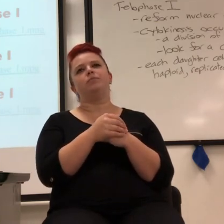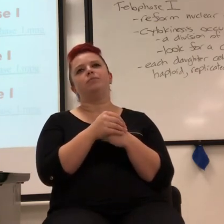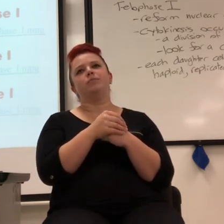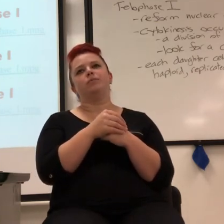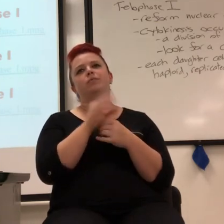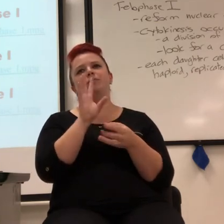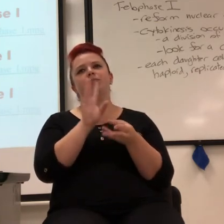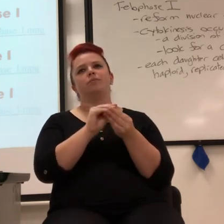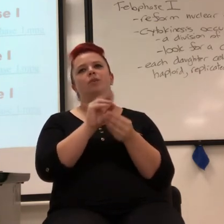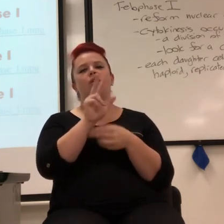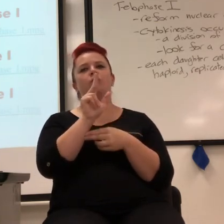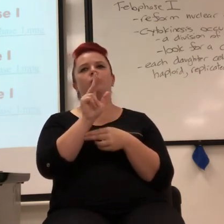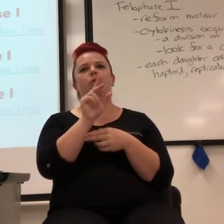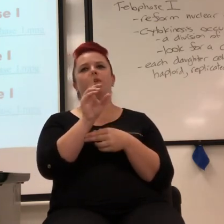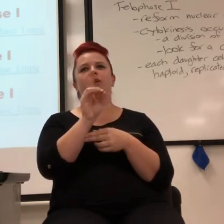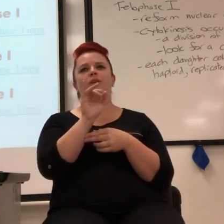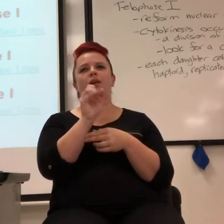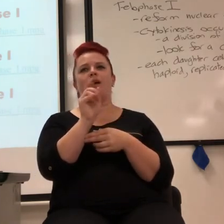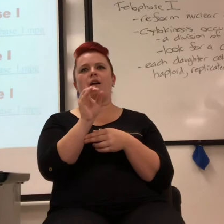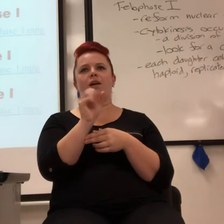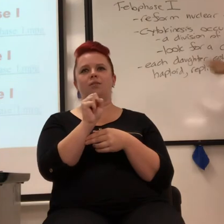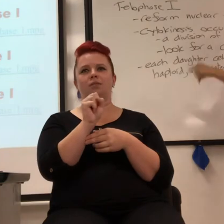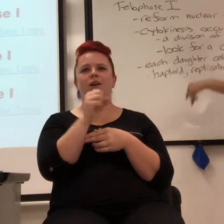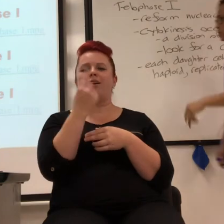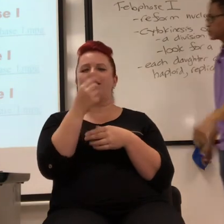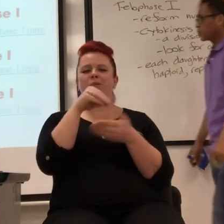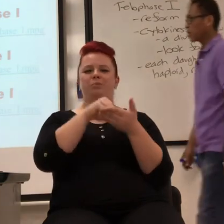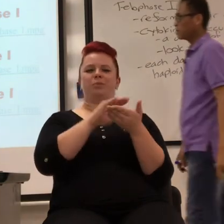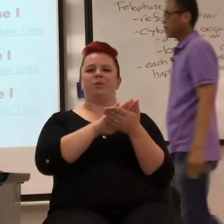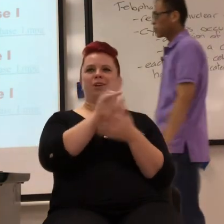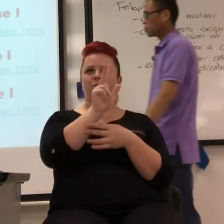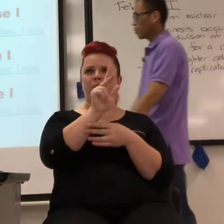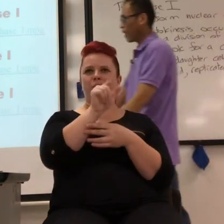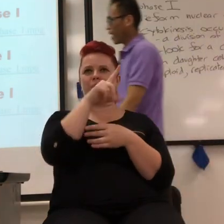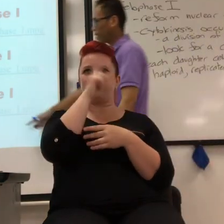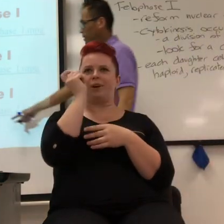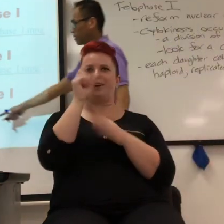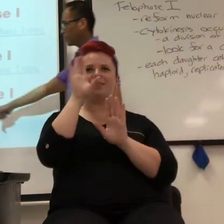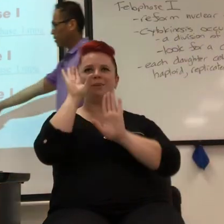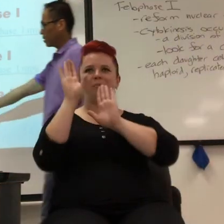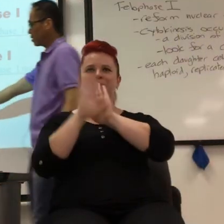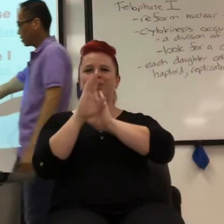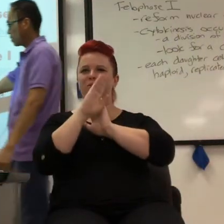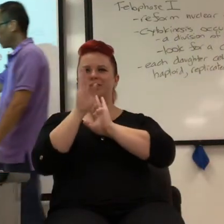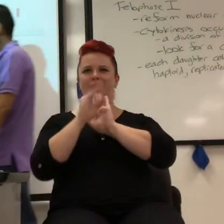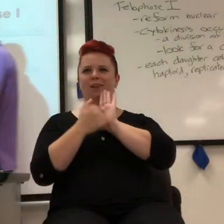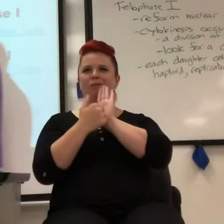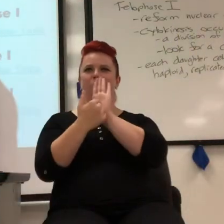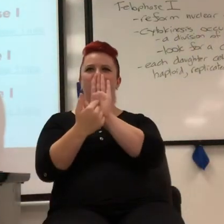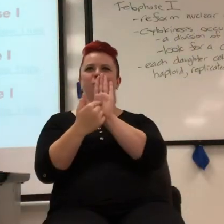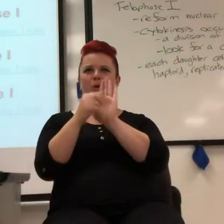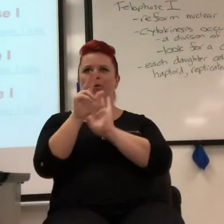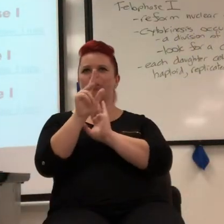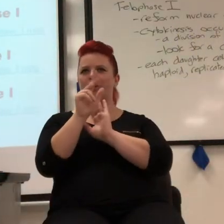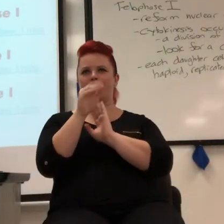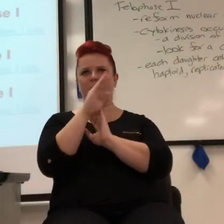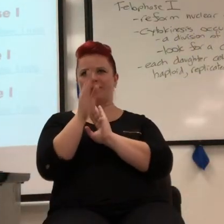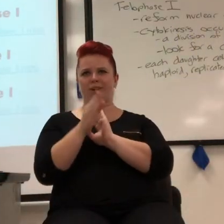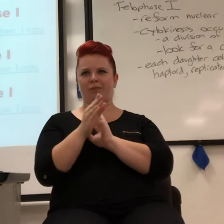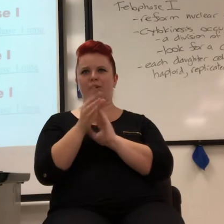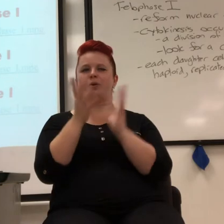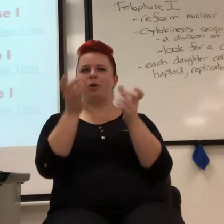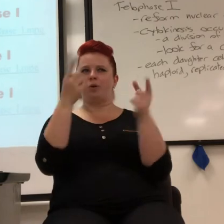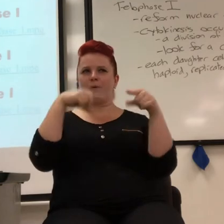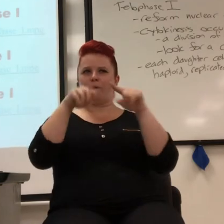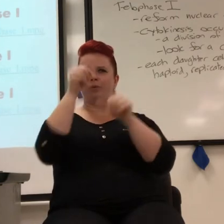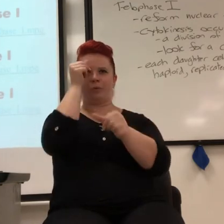23 dyads. And I always put the 23 because the illustrations never show that. But now I want you to remember what's